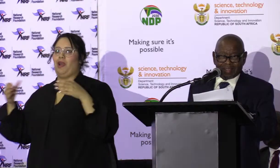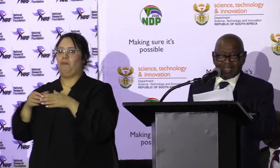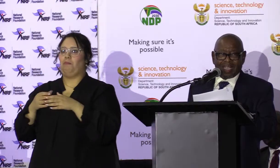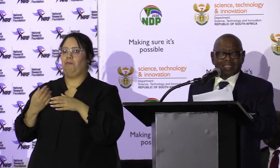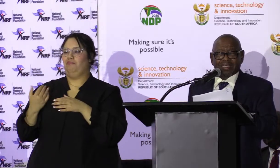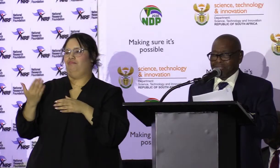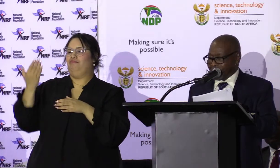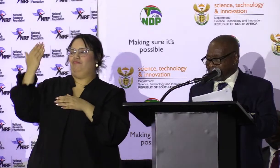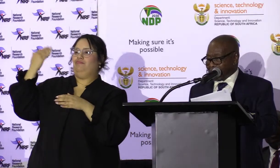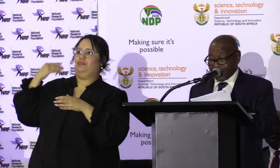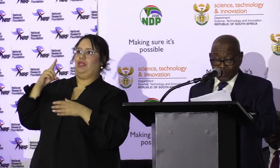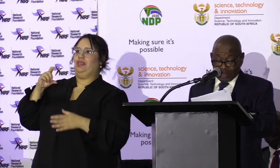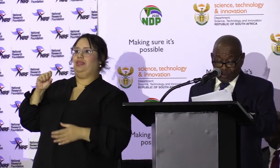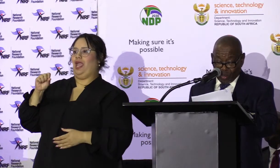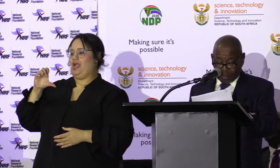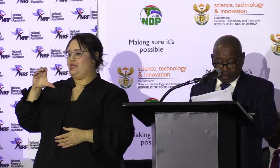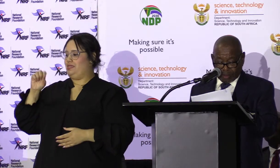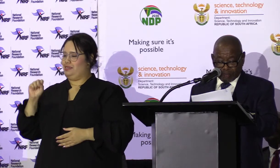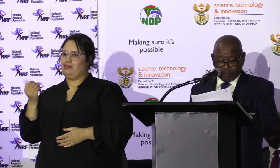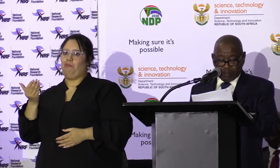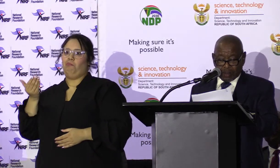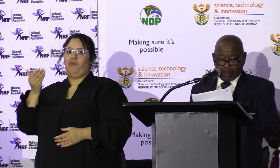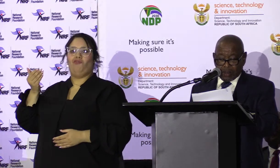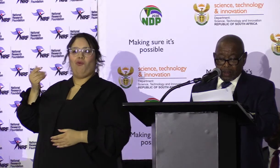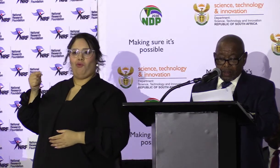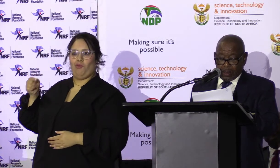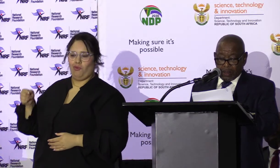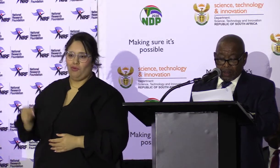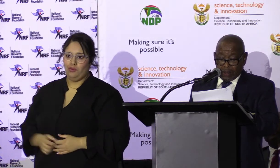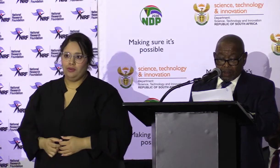Technology. TAX. That's what it was.